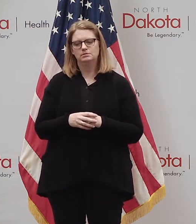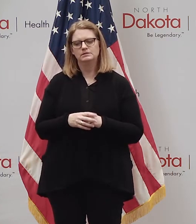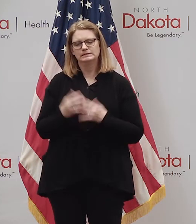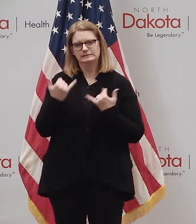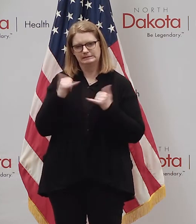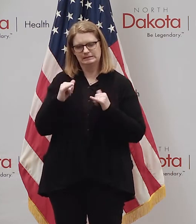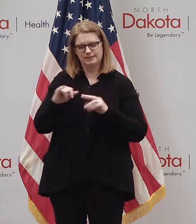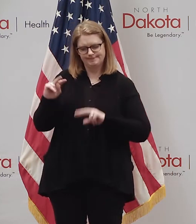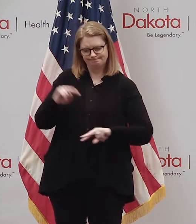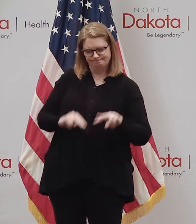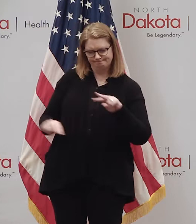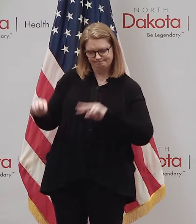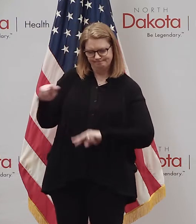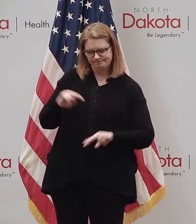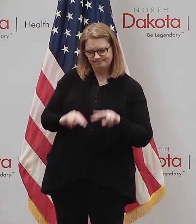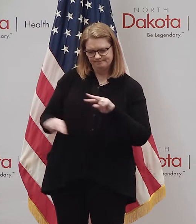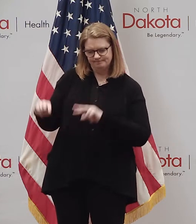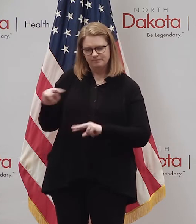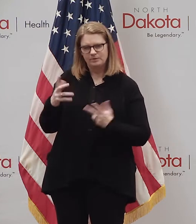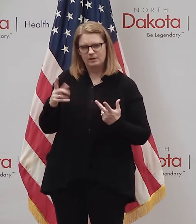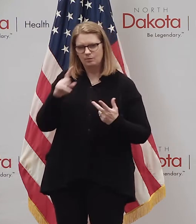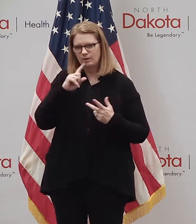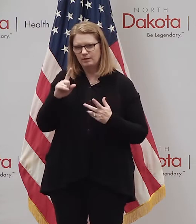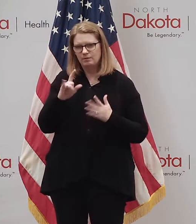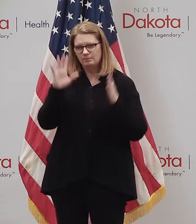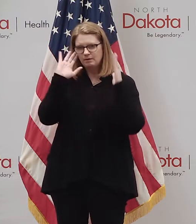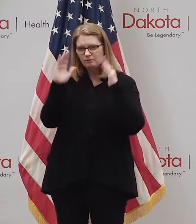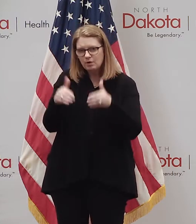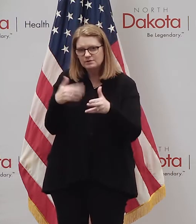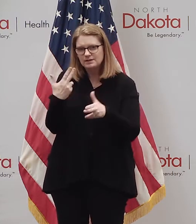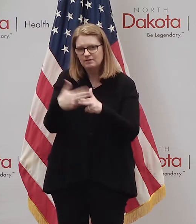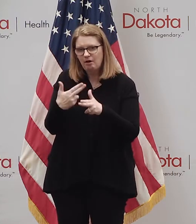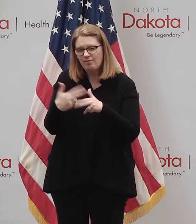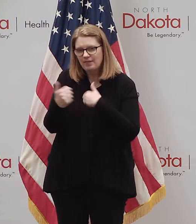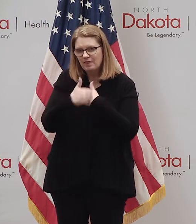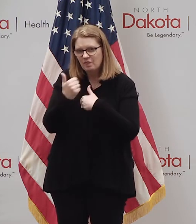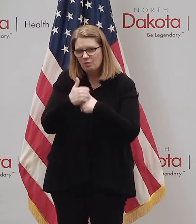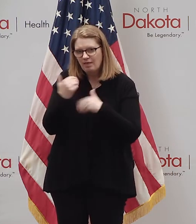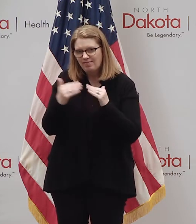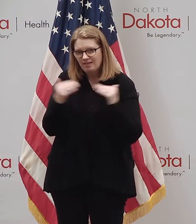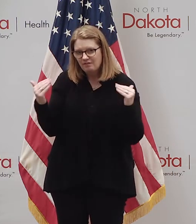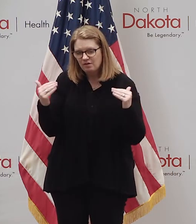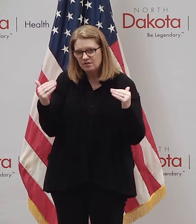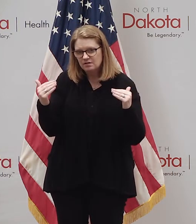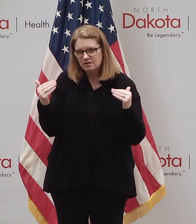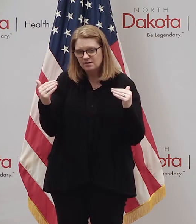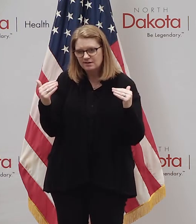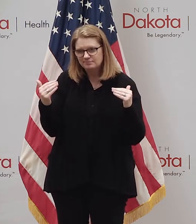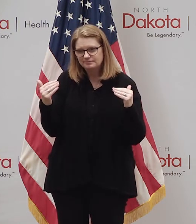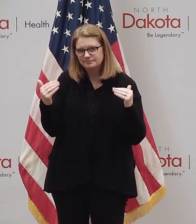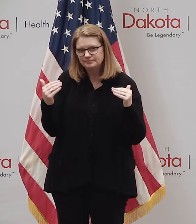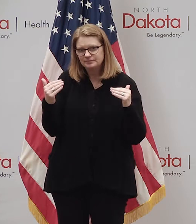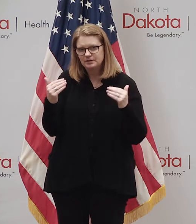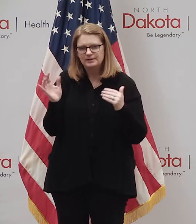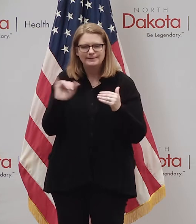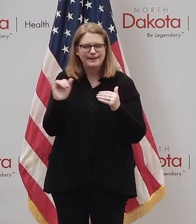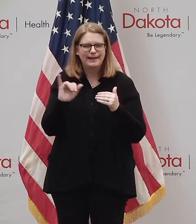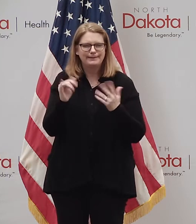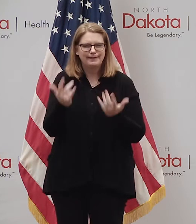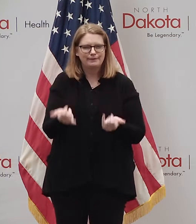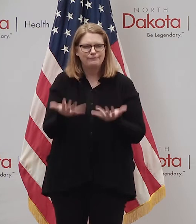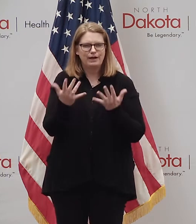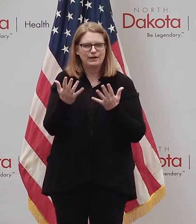again, relative to want to get people to focus on what we're calling the threat levels. There's this, what we're calling the fire danger. We've